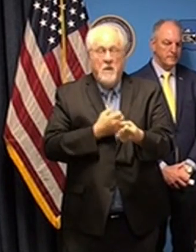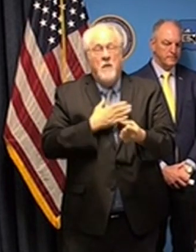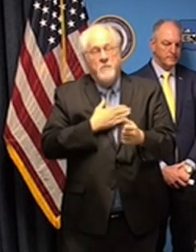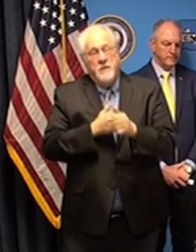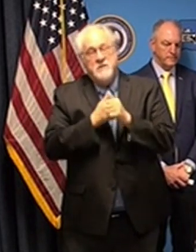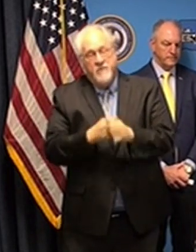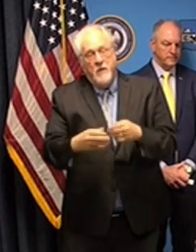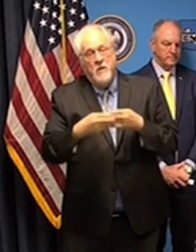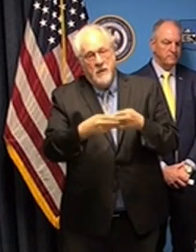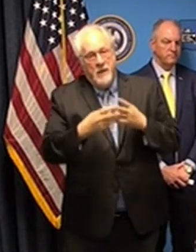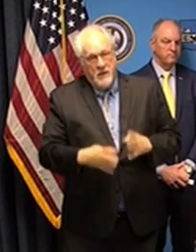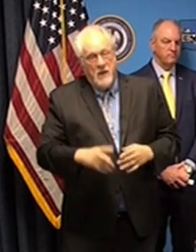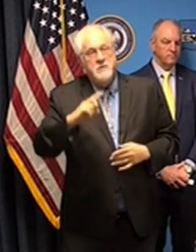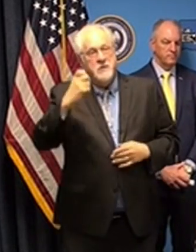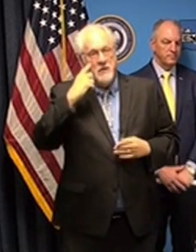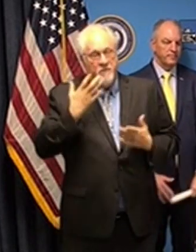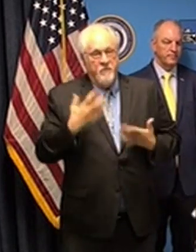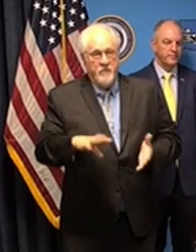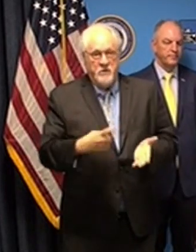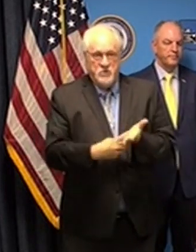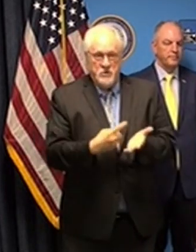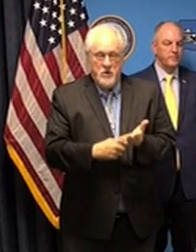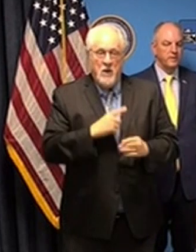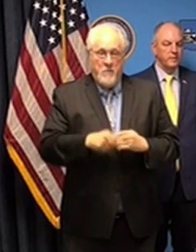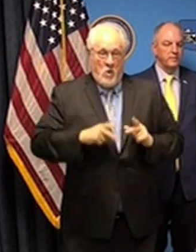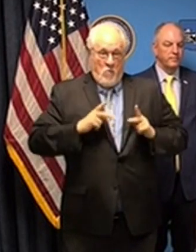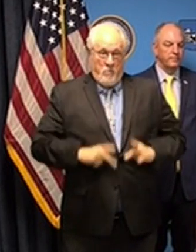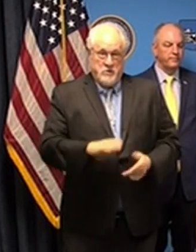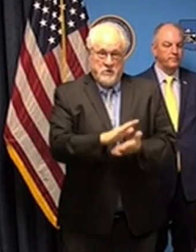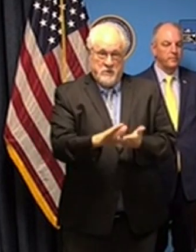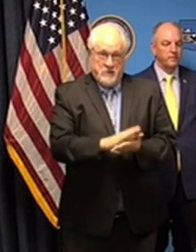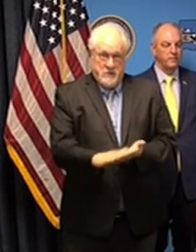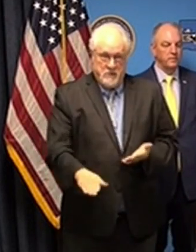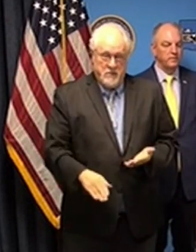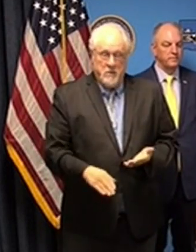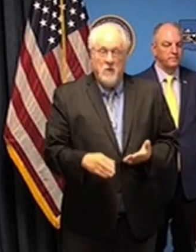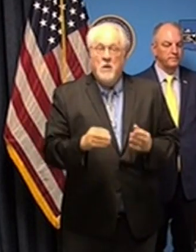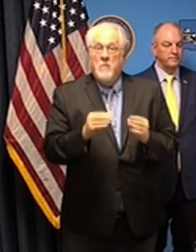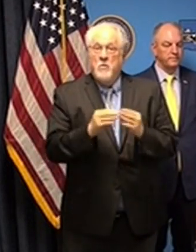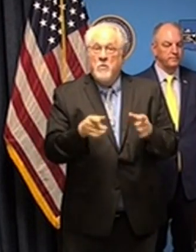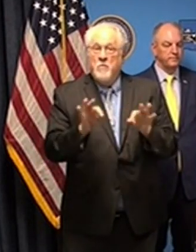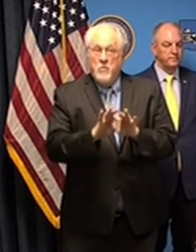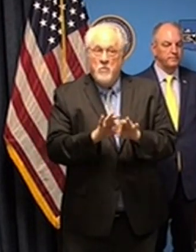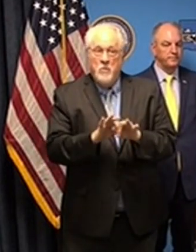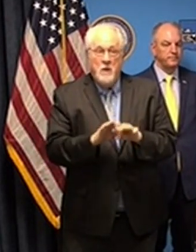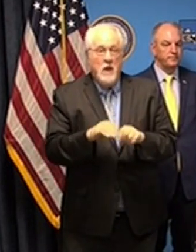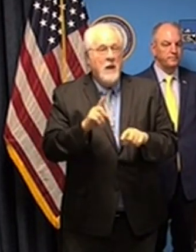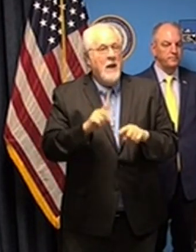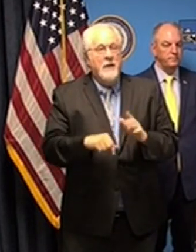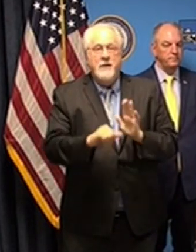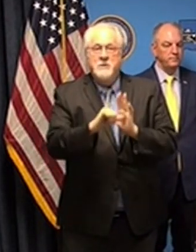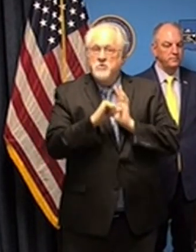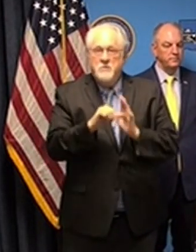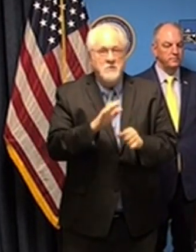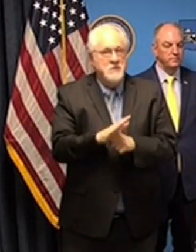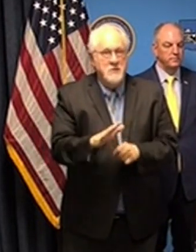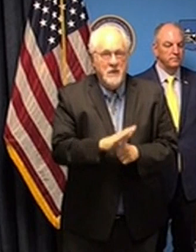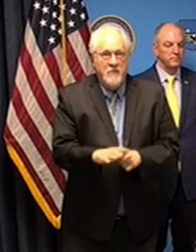follow the guidelines that the governor has talked about personal hygiene. More importantly, I can't stress this